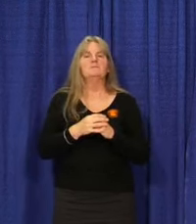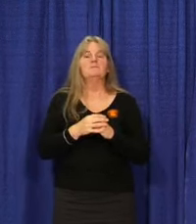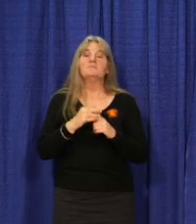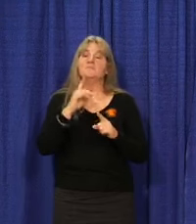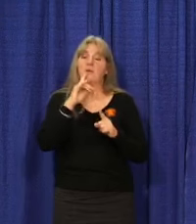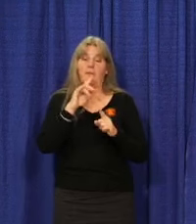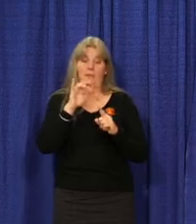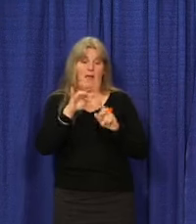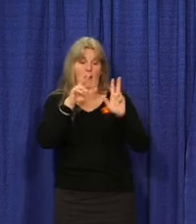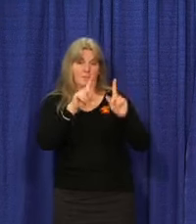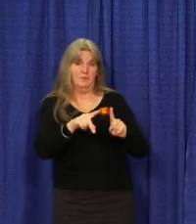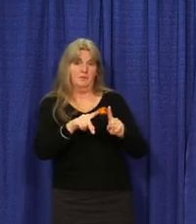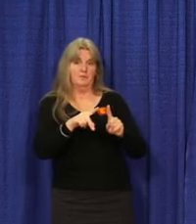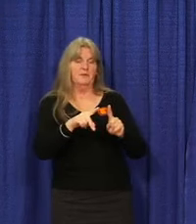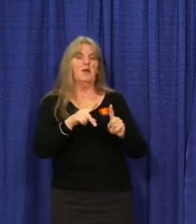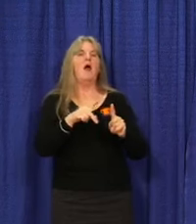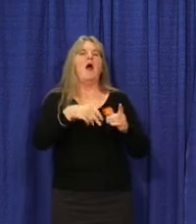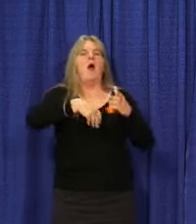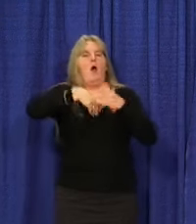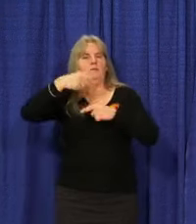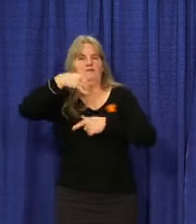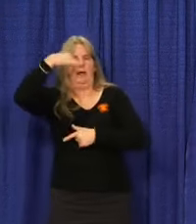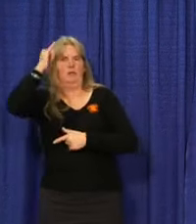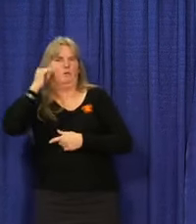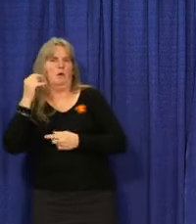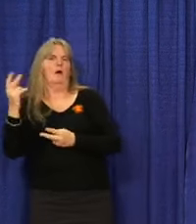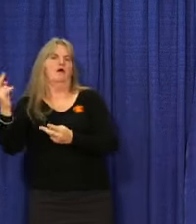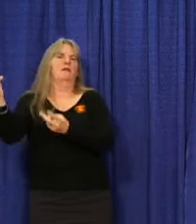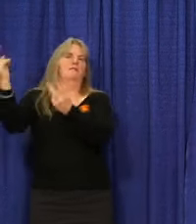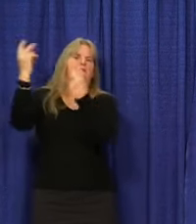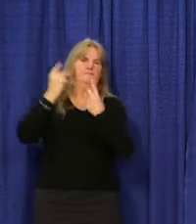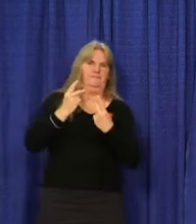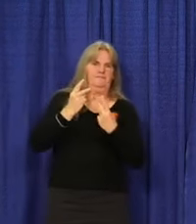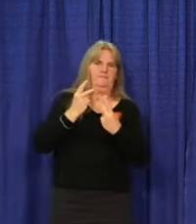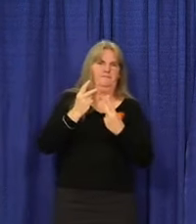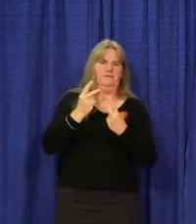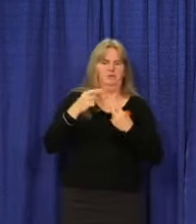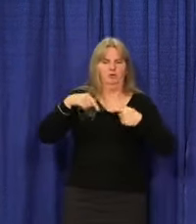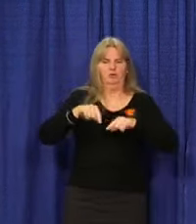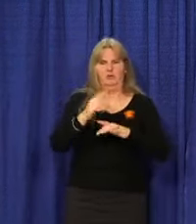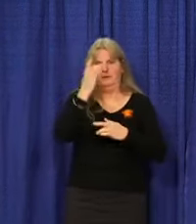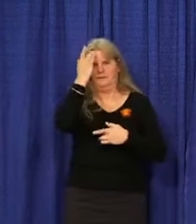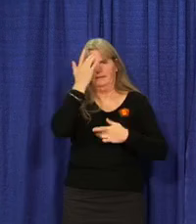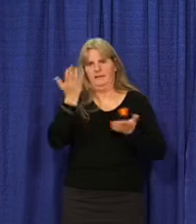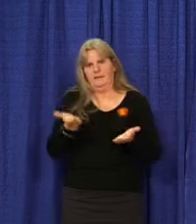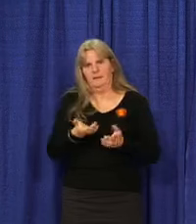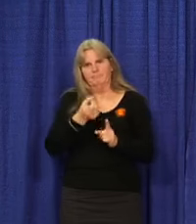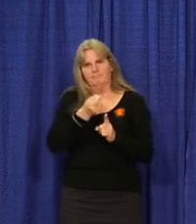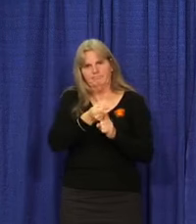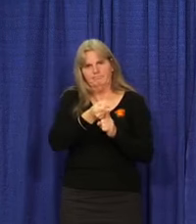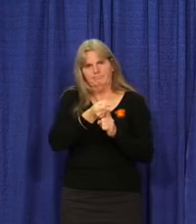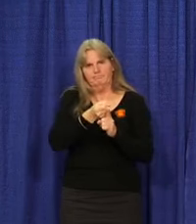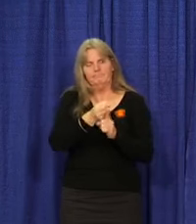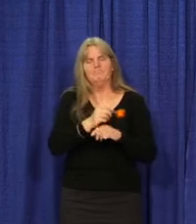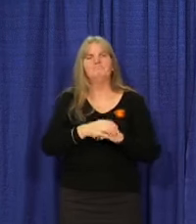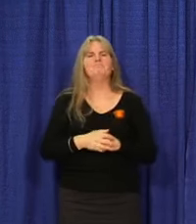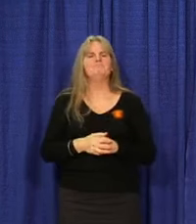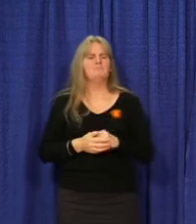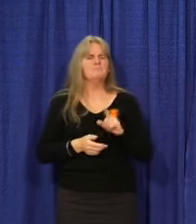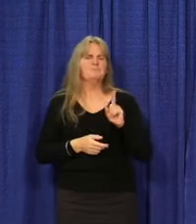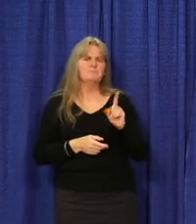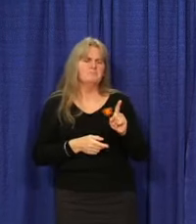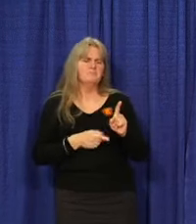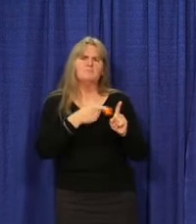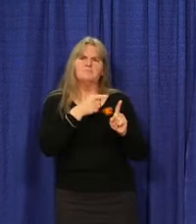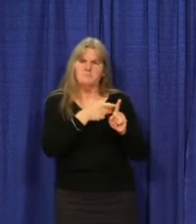was an individual from outside of Yukon who took ill while visiting our territory, who